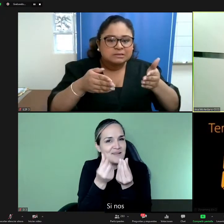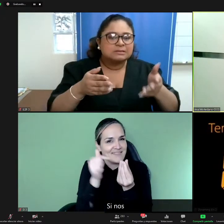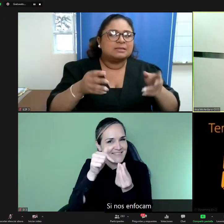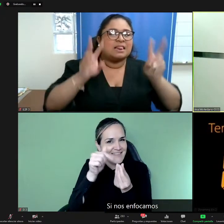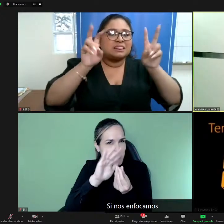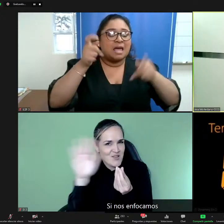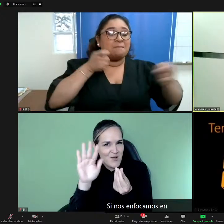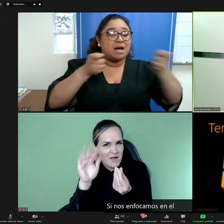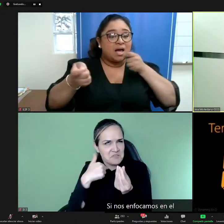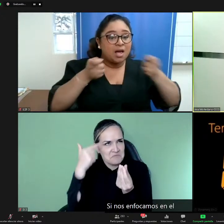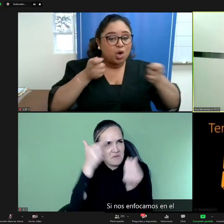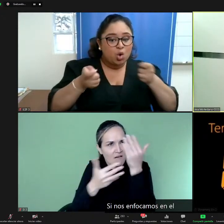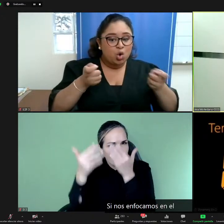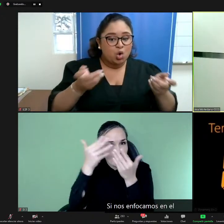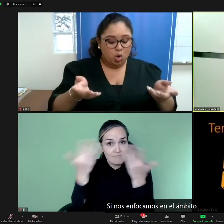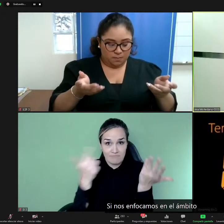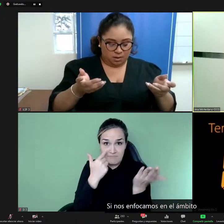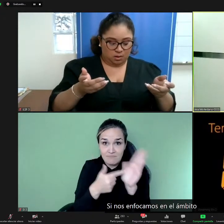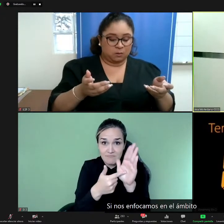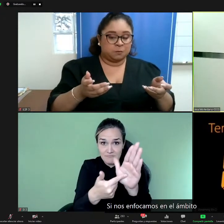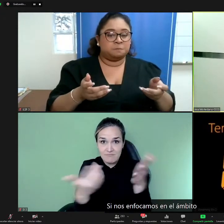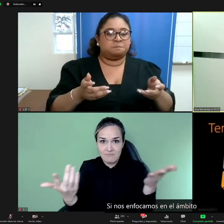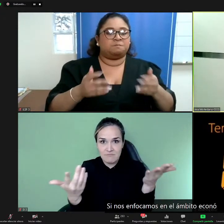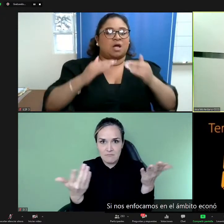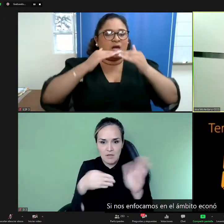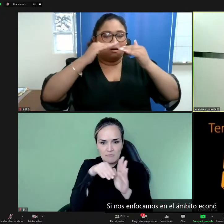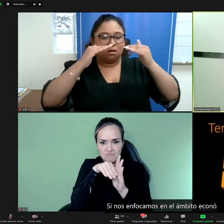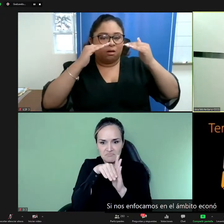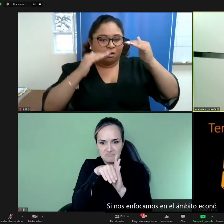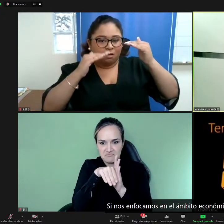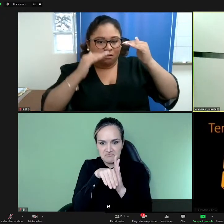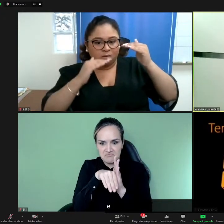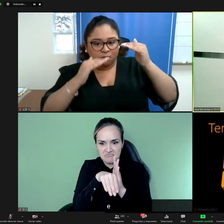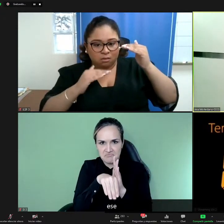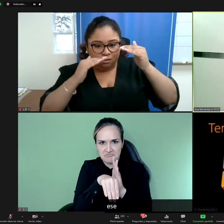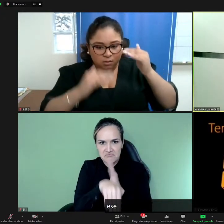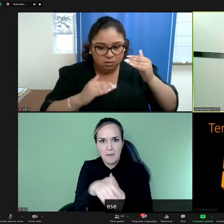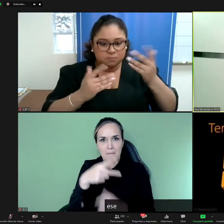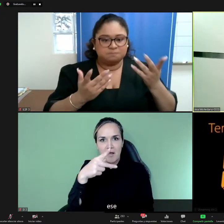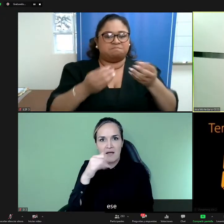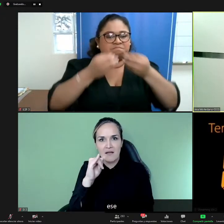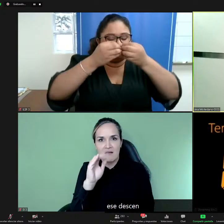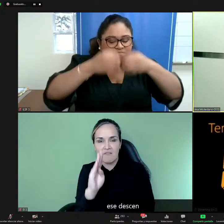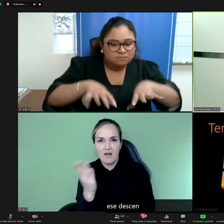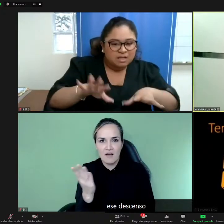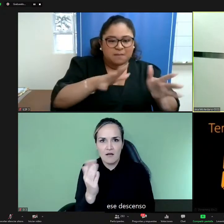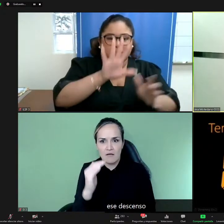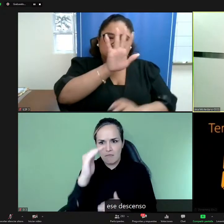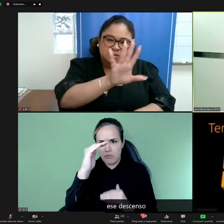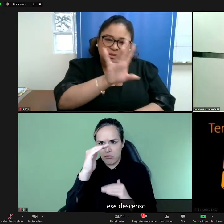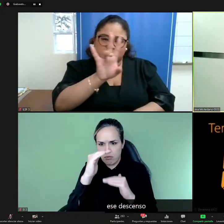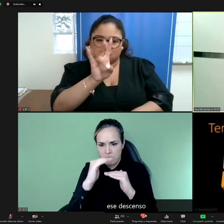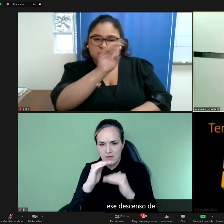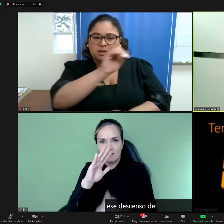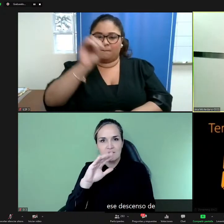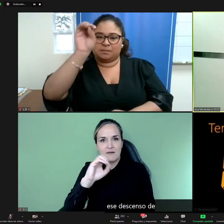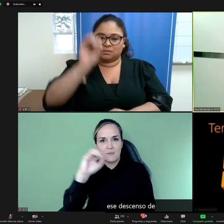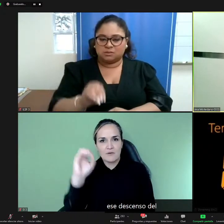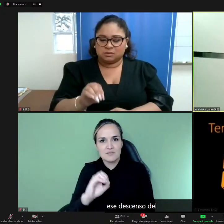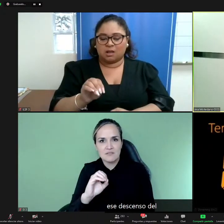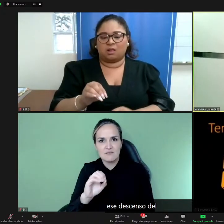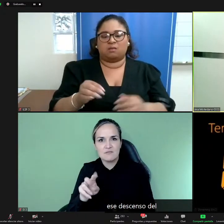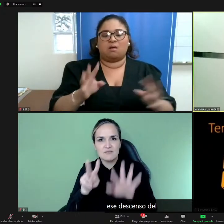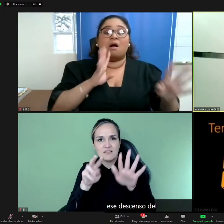we focus on the economic aspects as you can see this drop of the gdp is lost in between seven